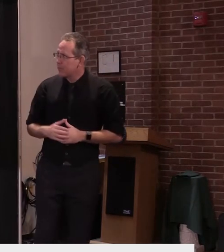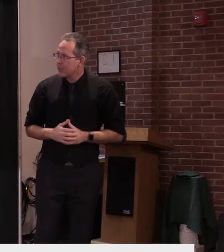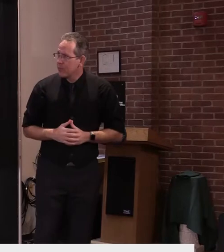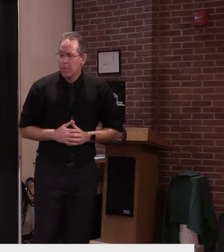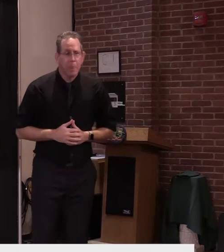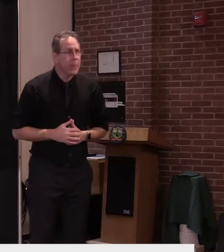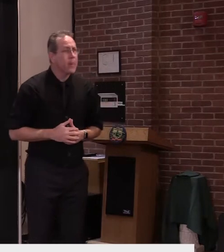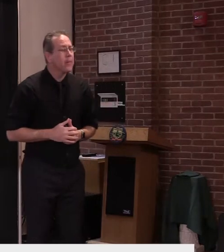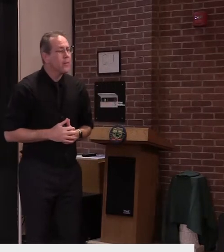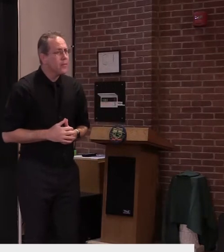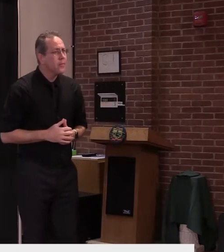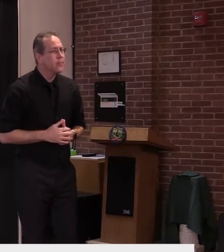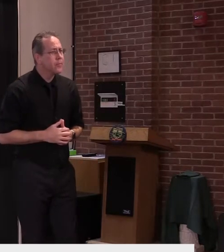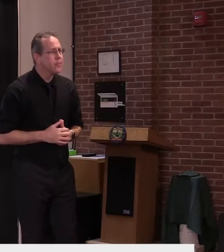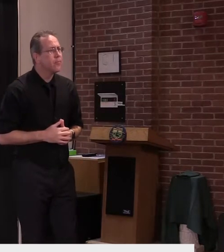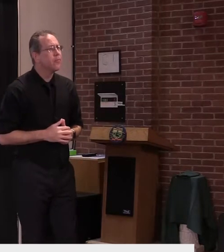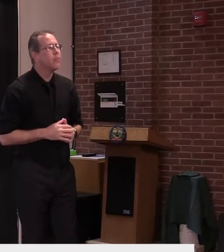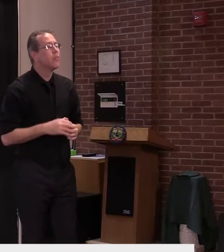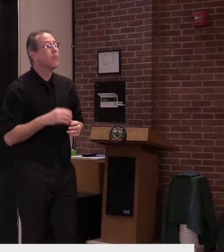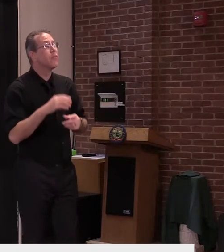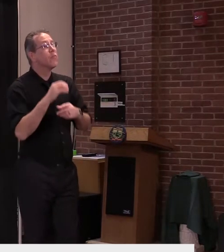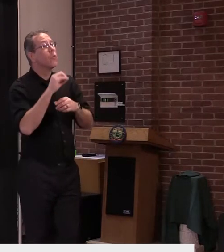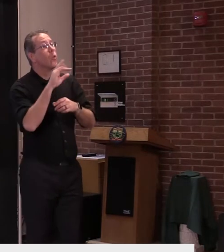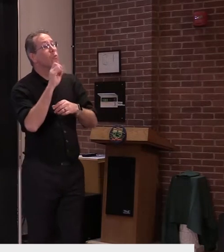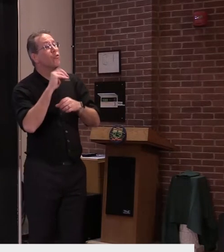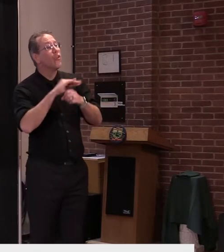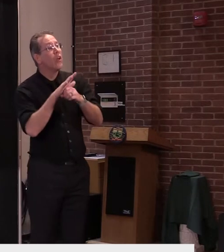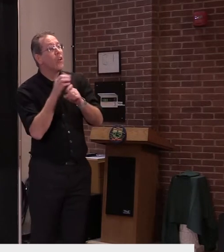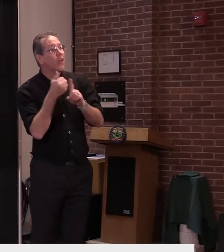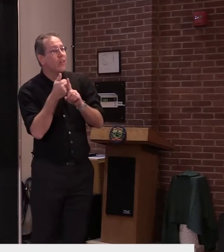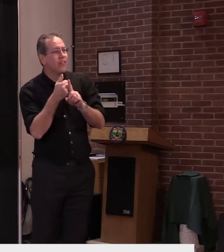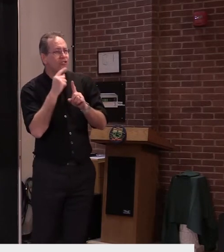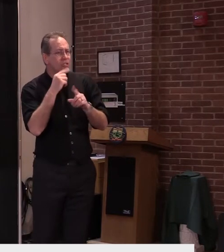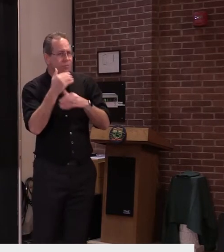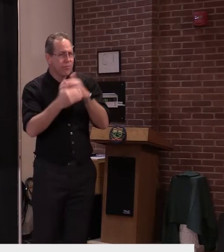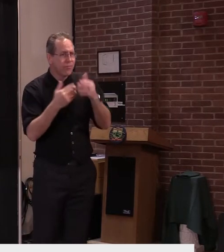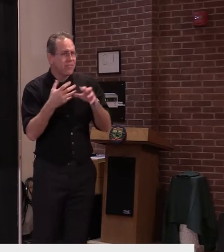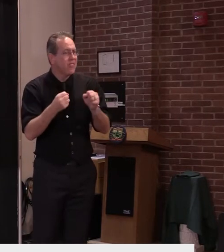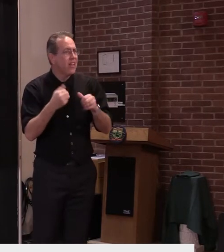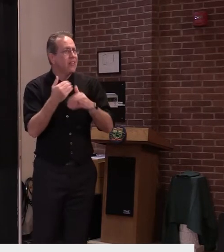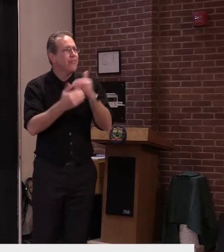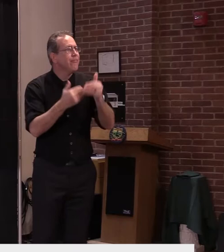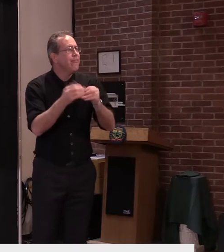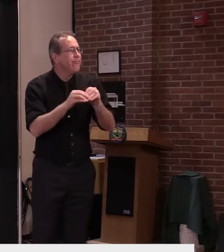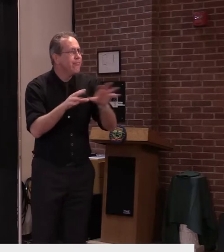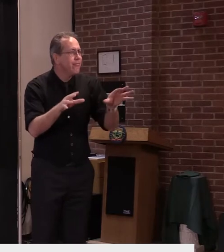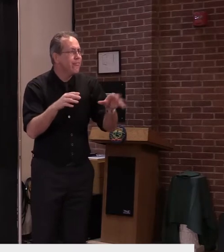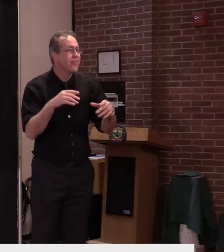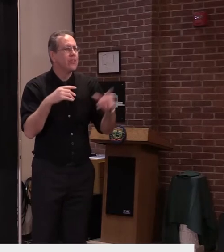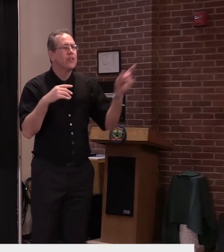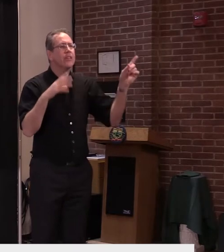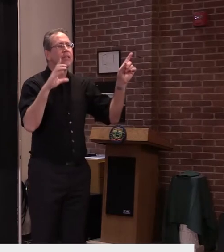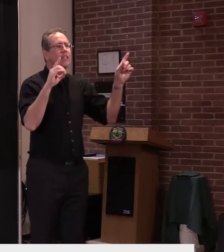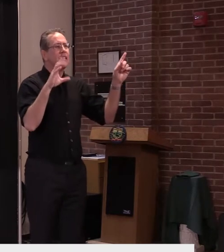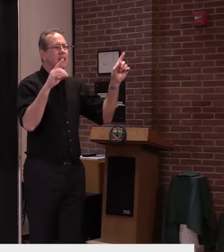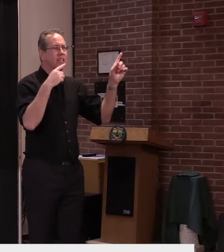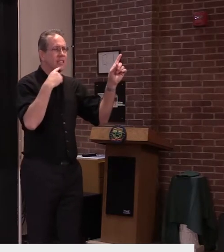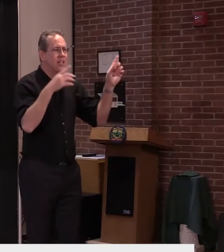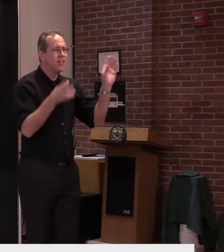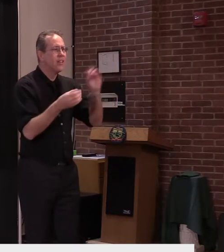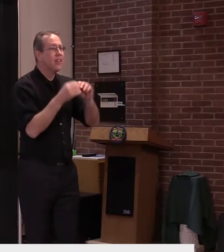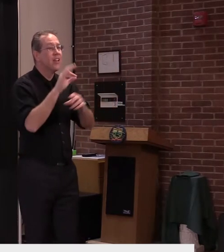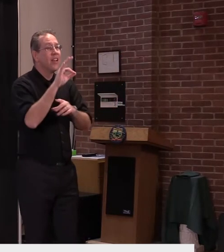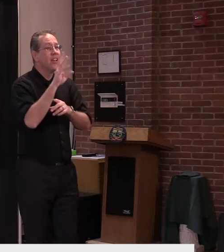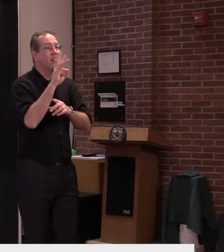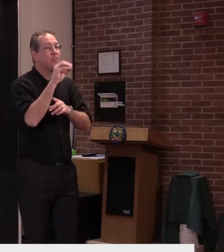continued development of Omicron across the country and in the region. The CDC now estimates that 96% of all cases in